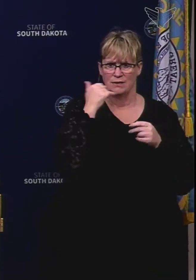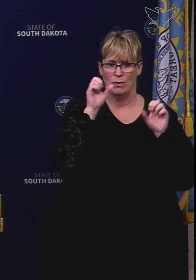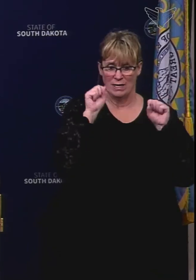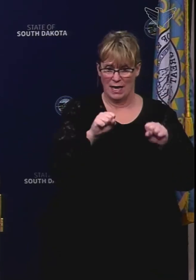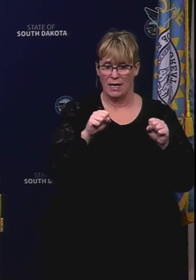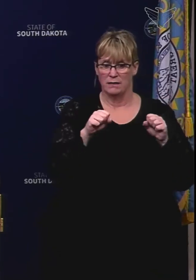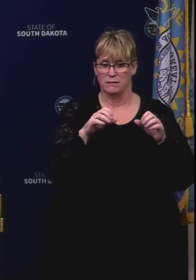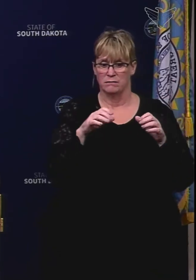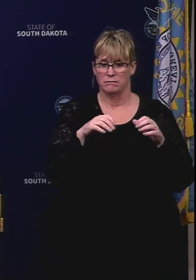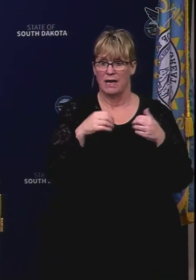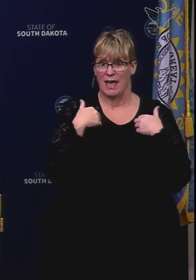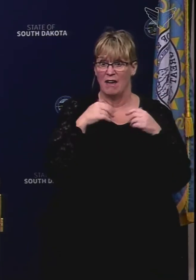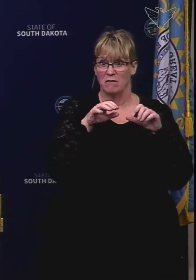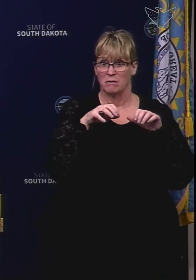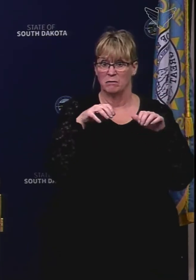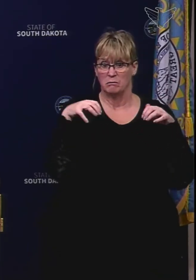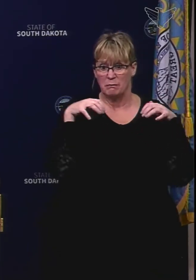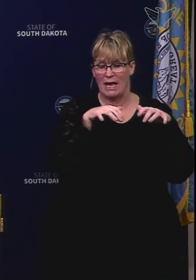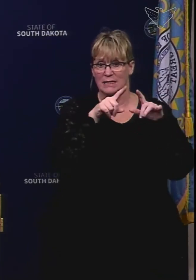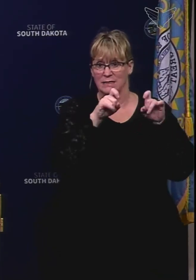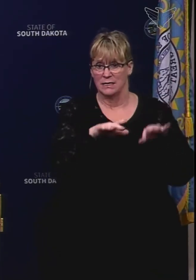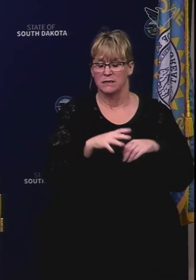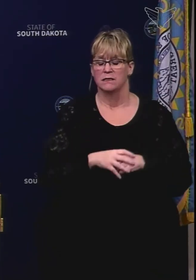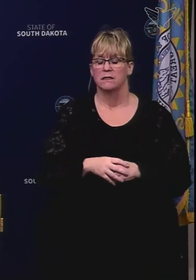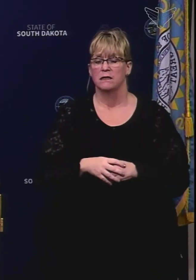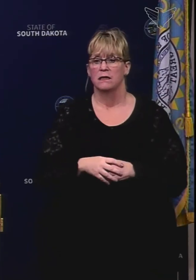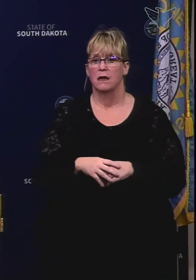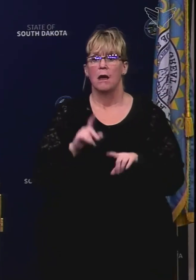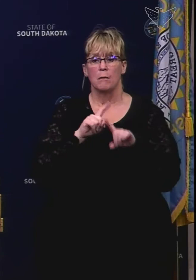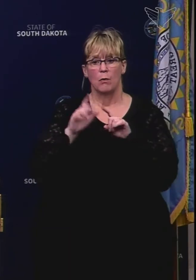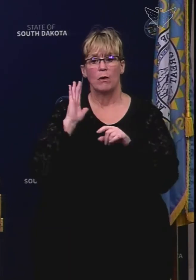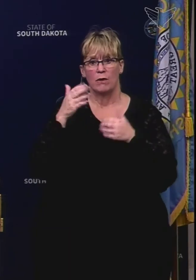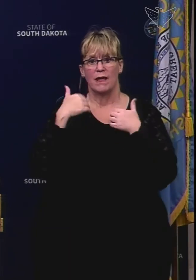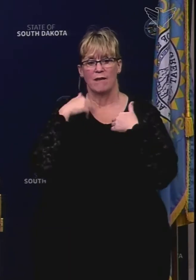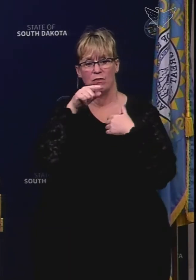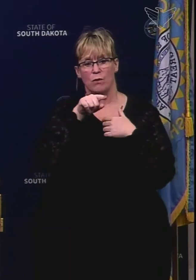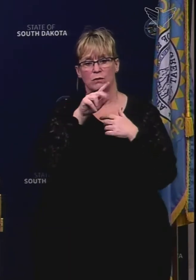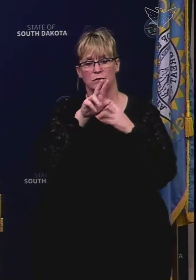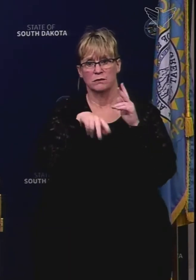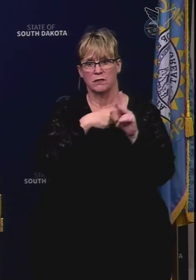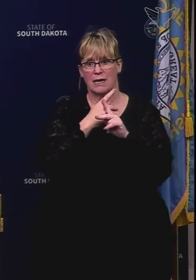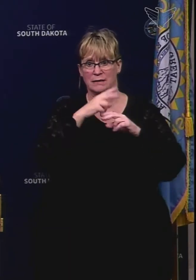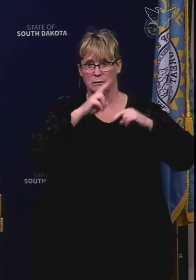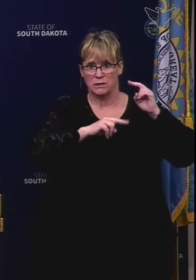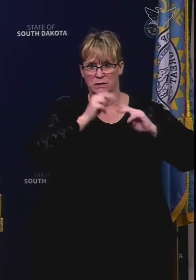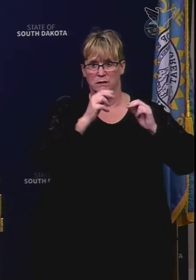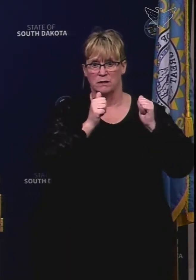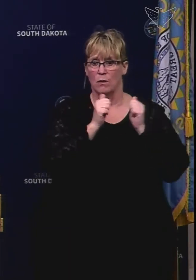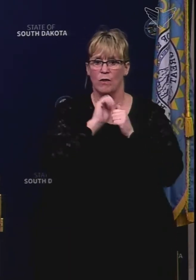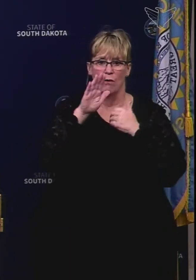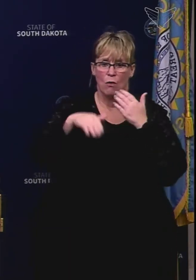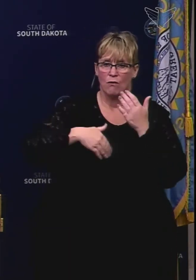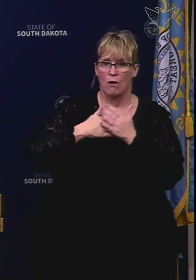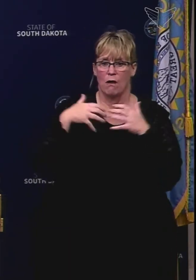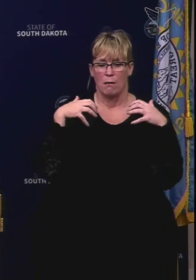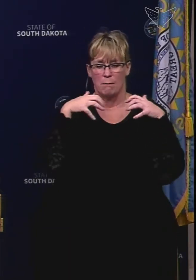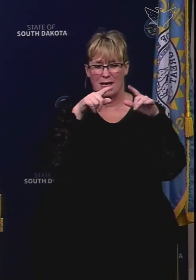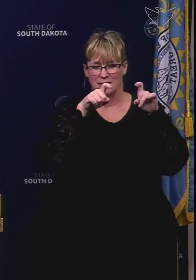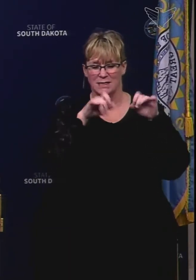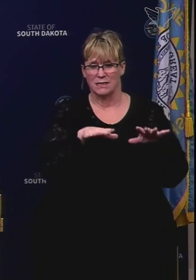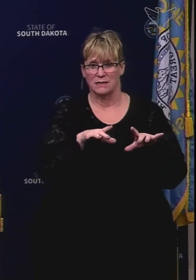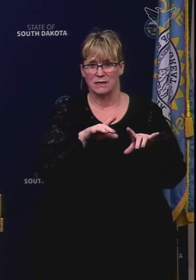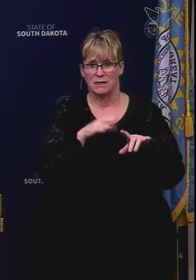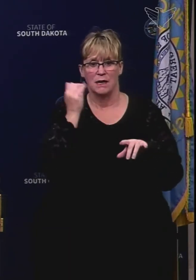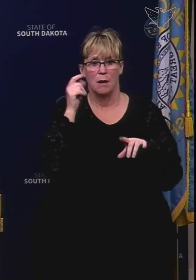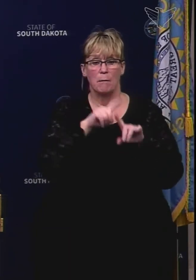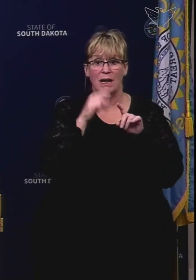is appropriate. We are intending to get to those types of settings as part of our overall mass testing plan, but if they've got some